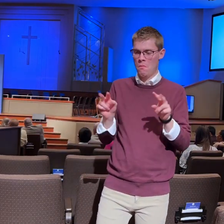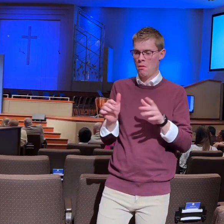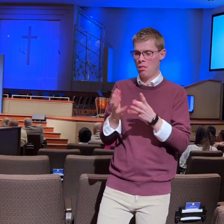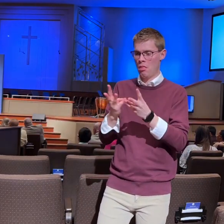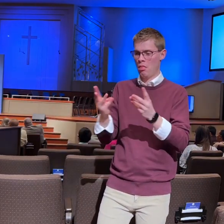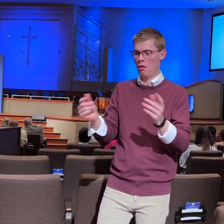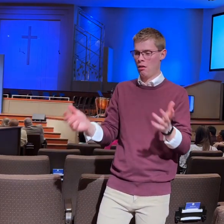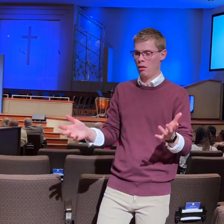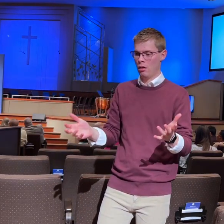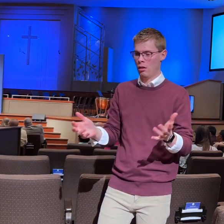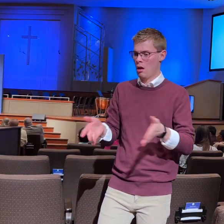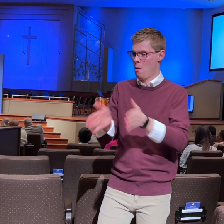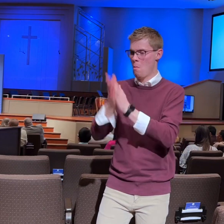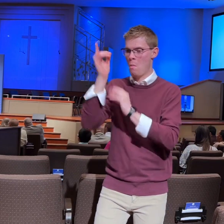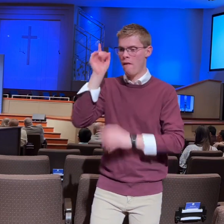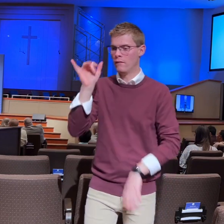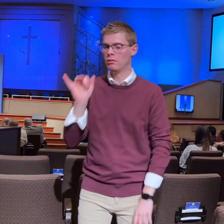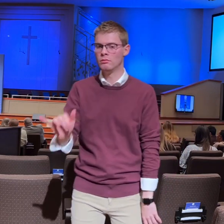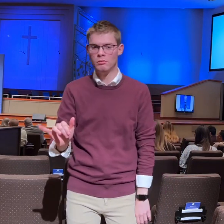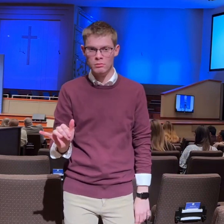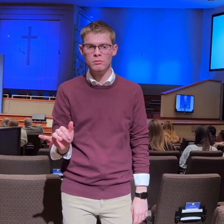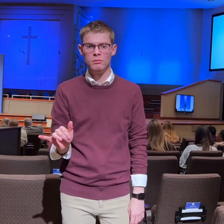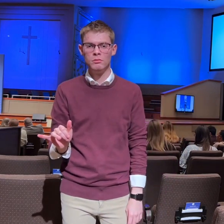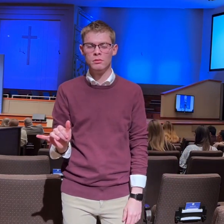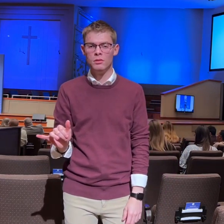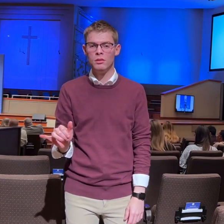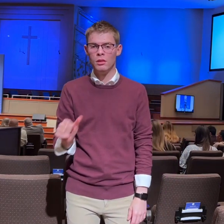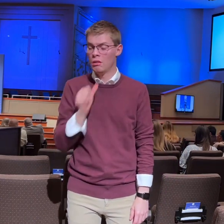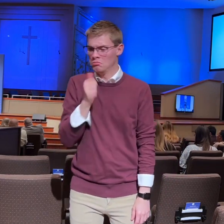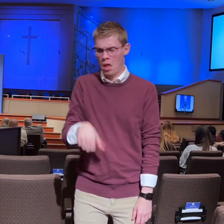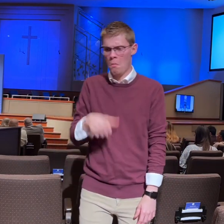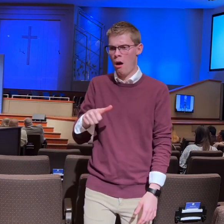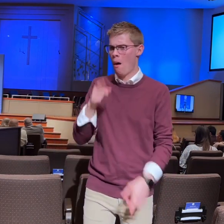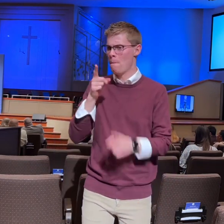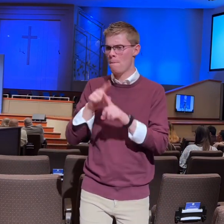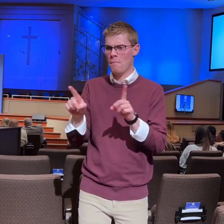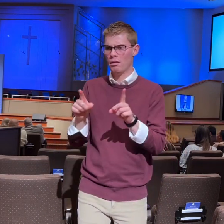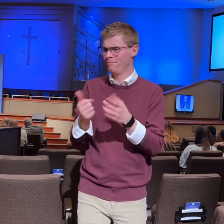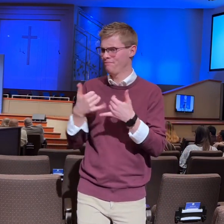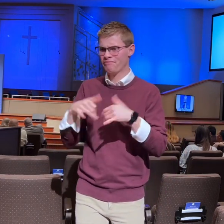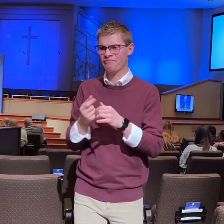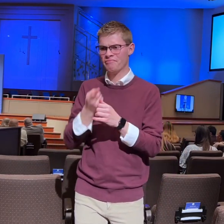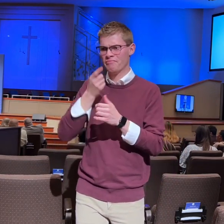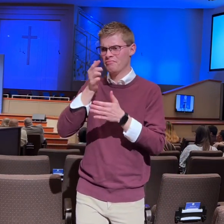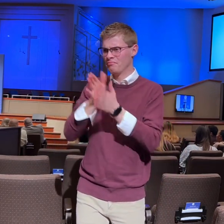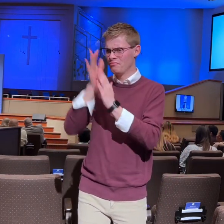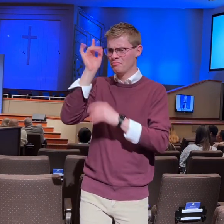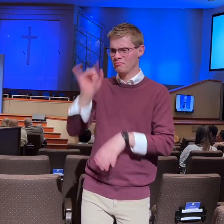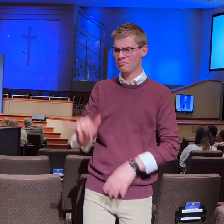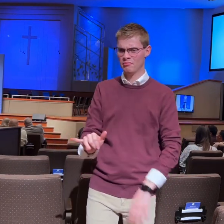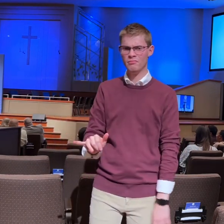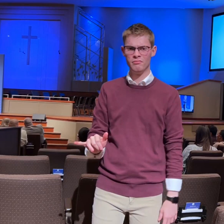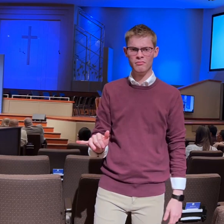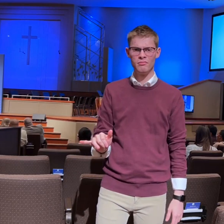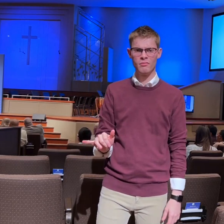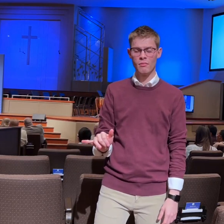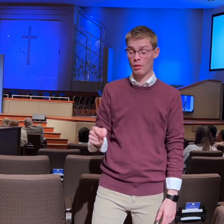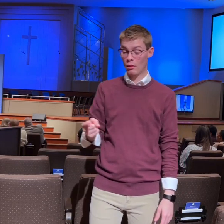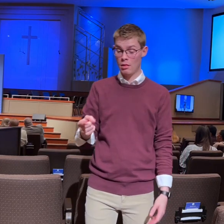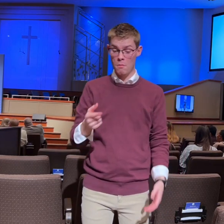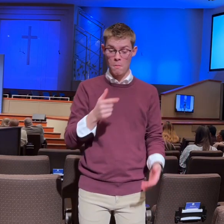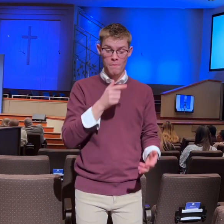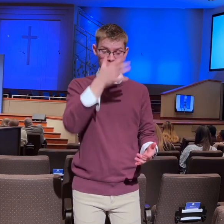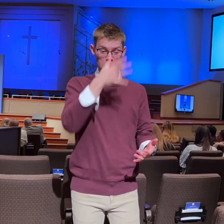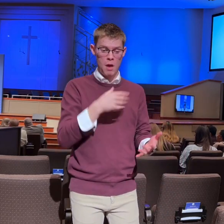And we ought to pray for them. And I'm not gloating at it. But here's the point I want to make about Hillsong. One of their lead songwriters, Marty Sampson, was his